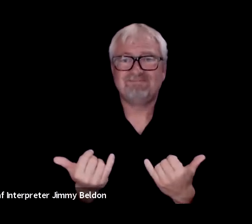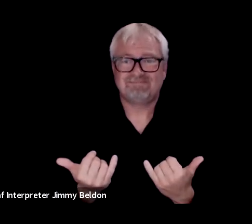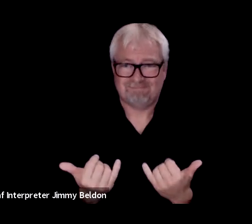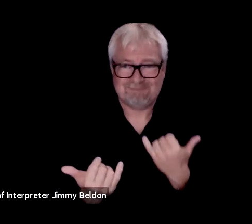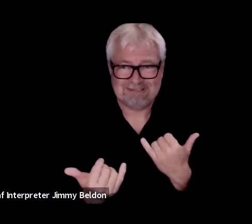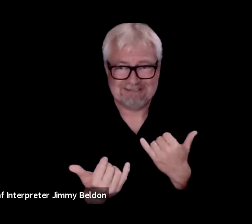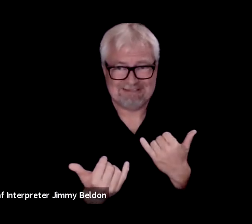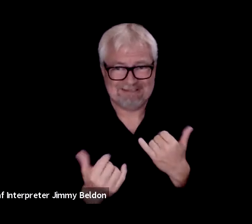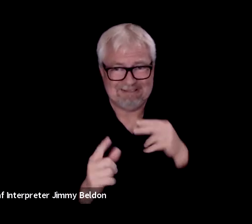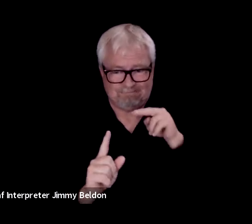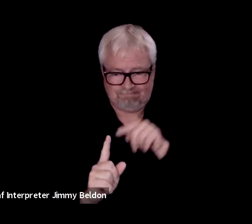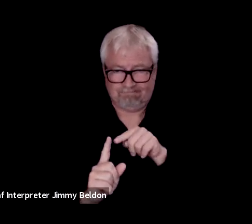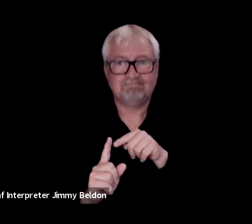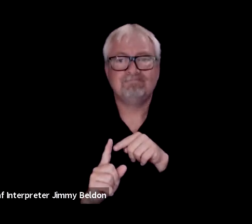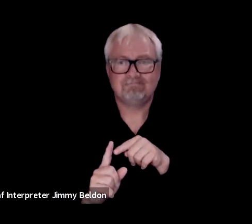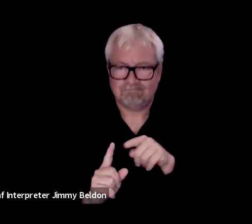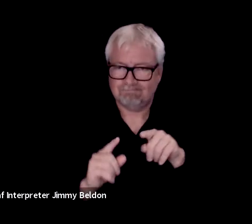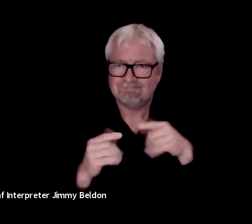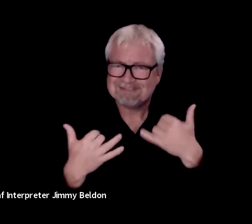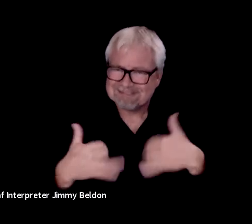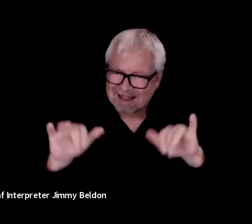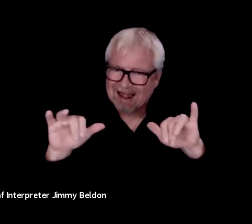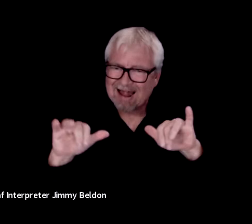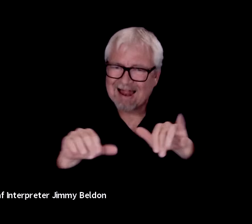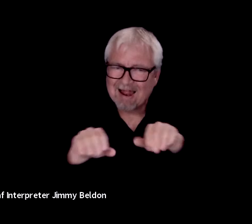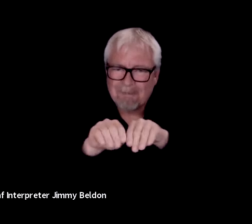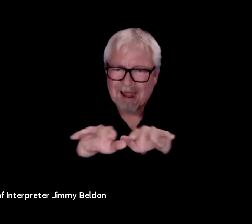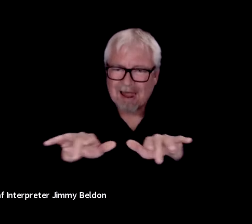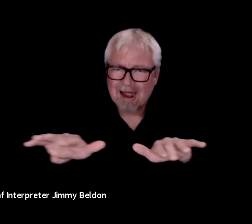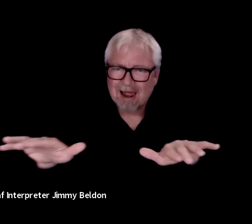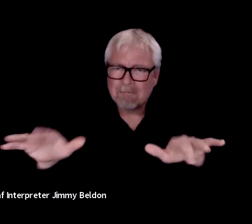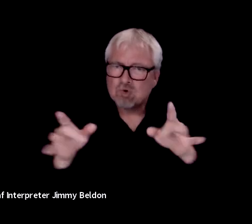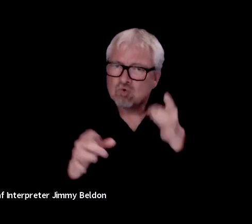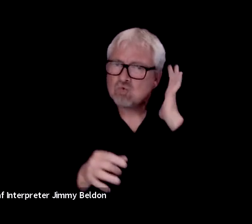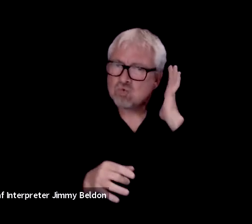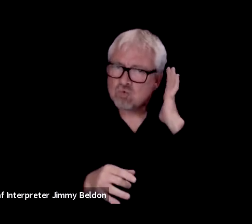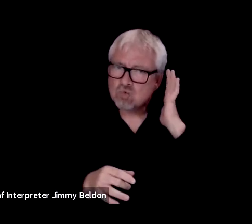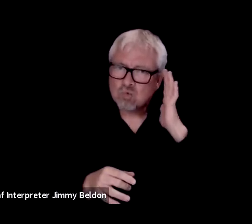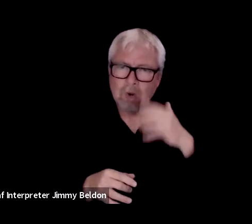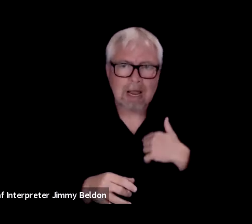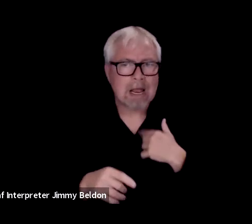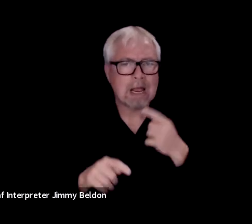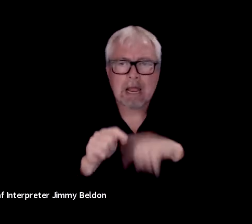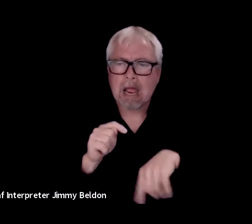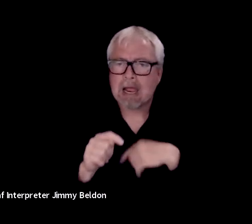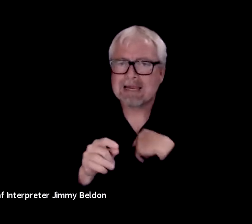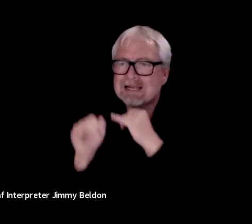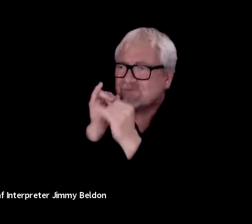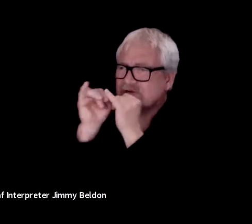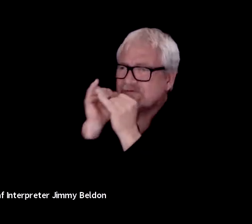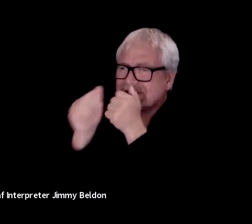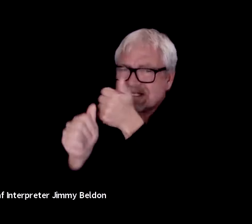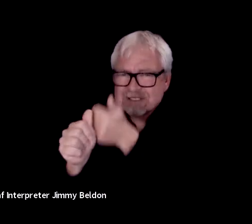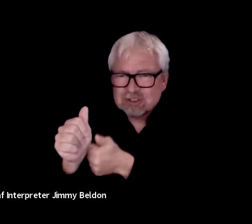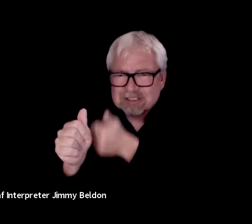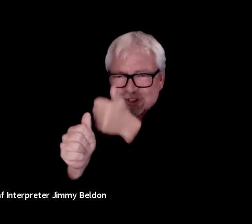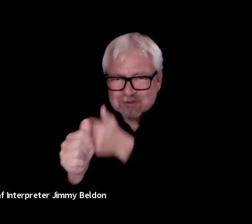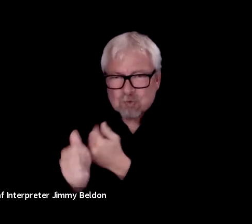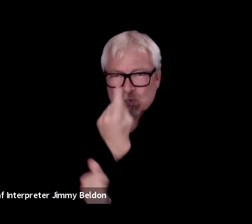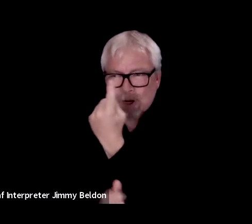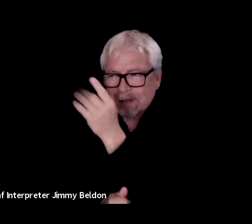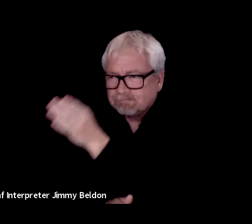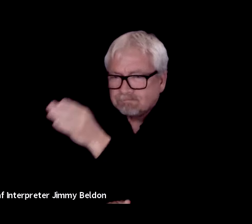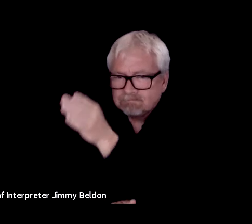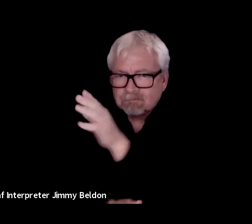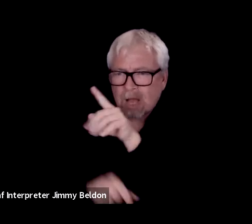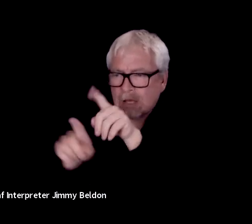not able to reach everyone to conduct interviews for many cases. So all those things together mean that if you look at the number of cases we